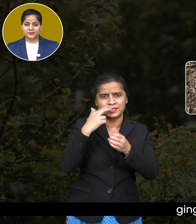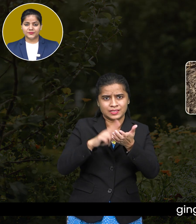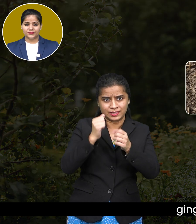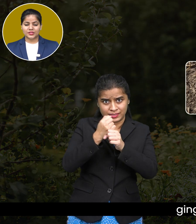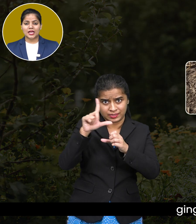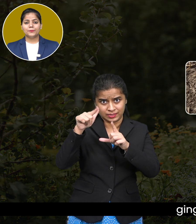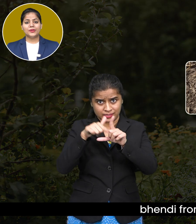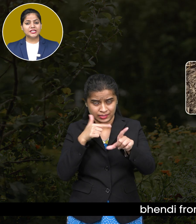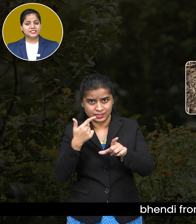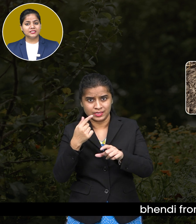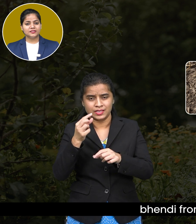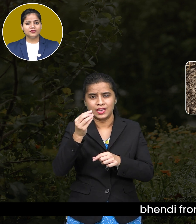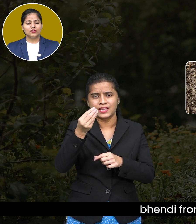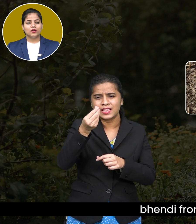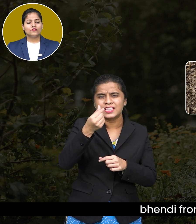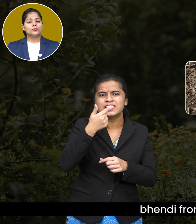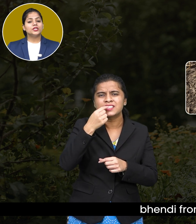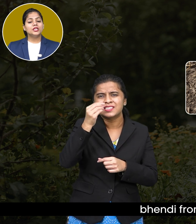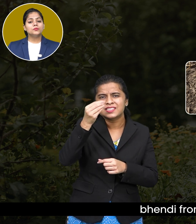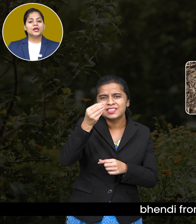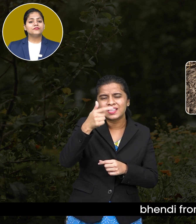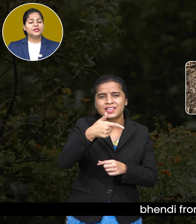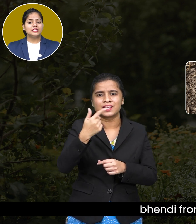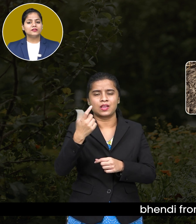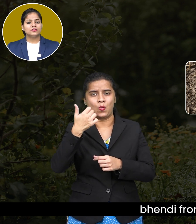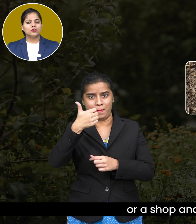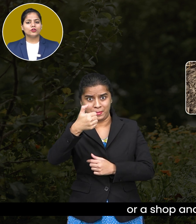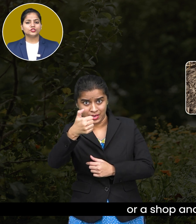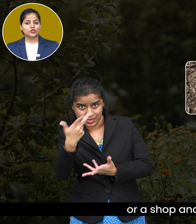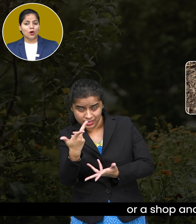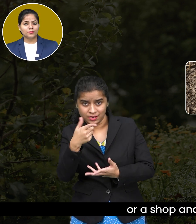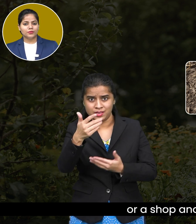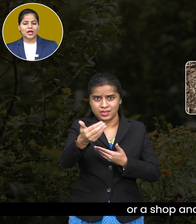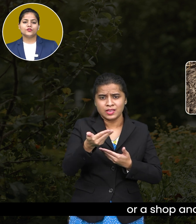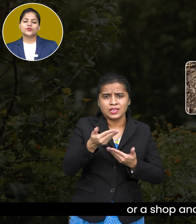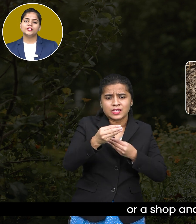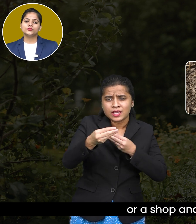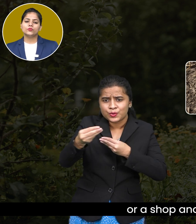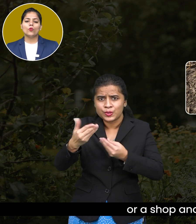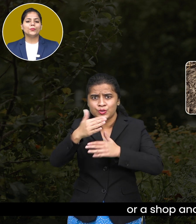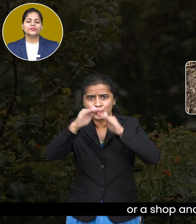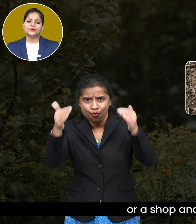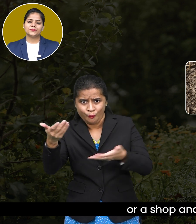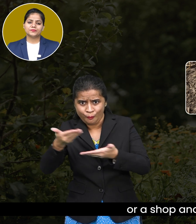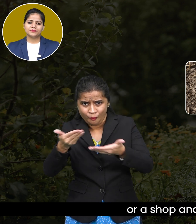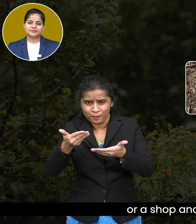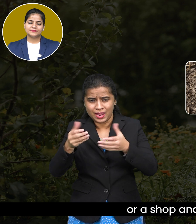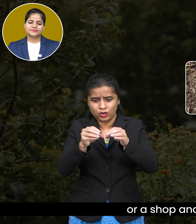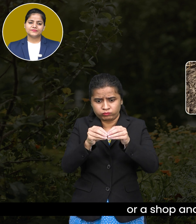till, bhendi from a nearby field or a shop and try to open